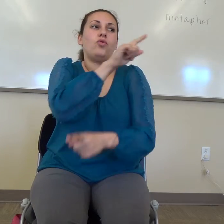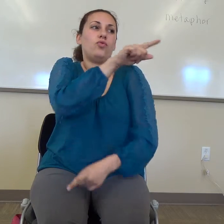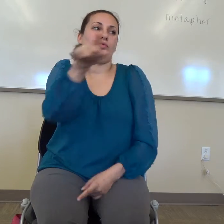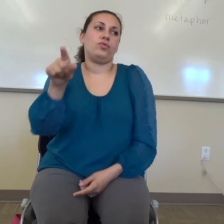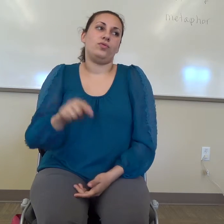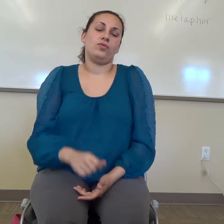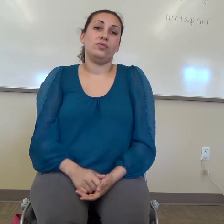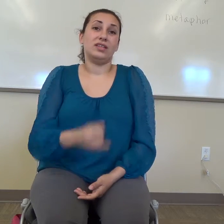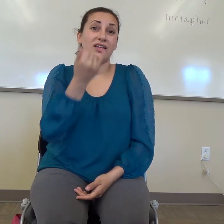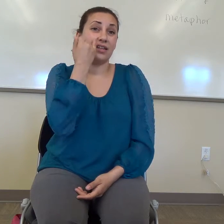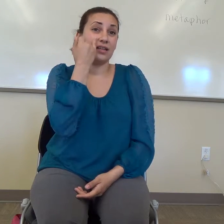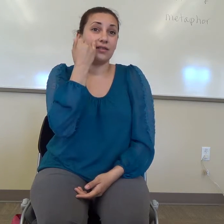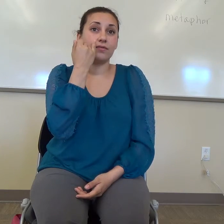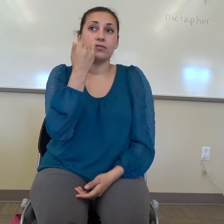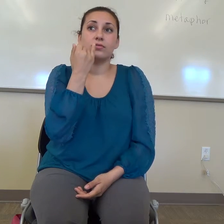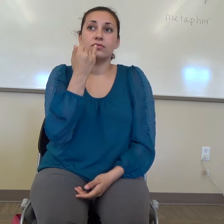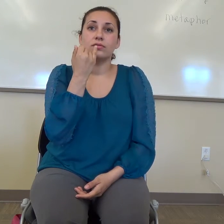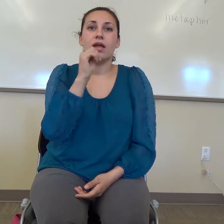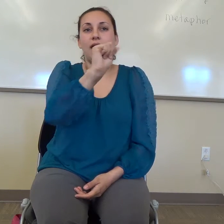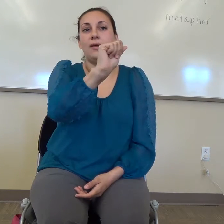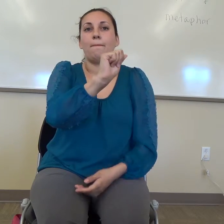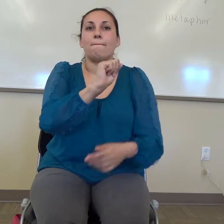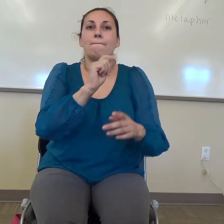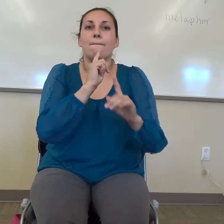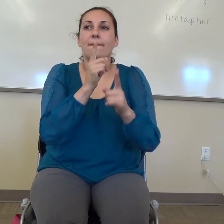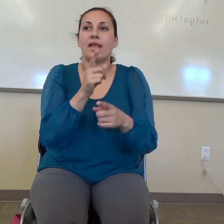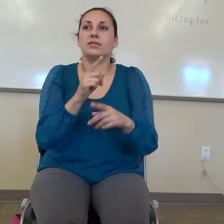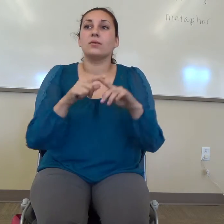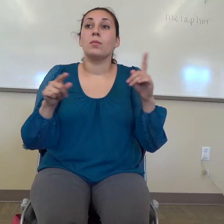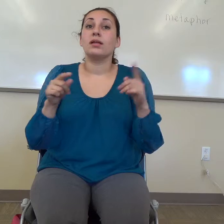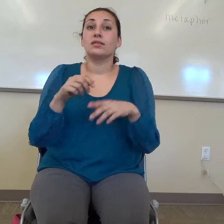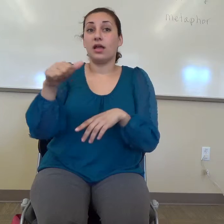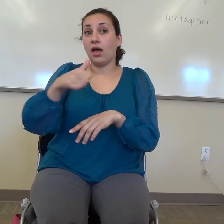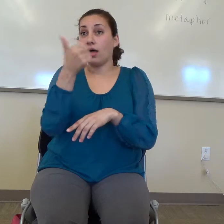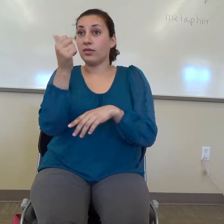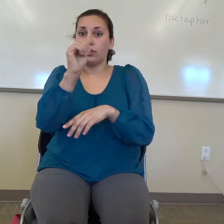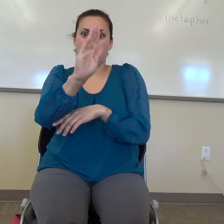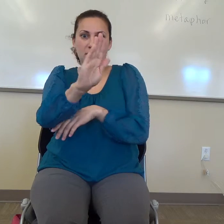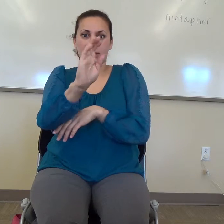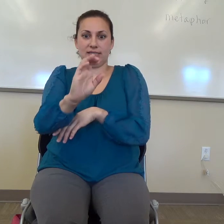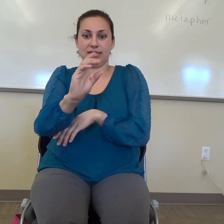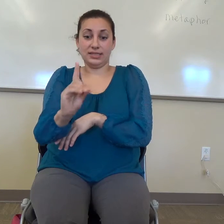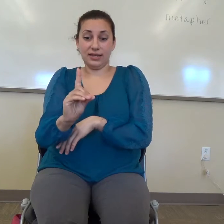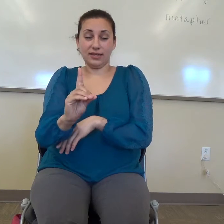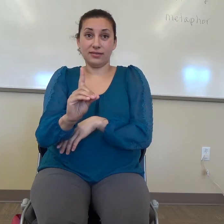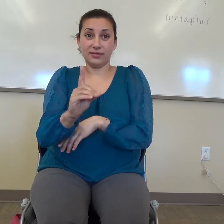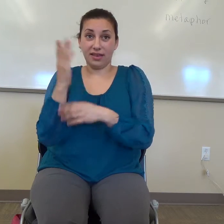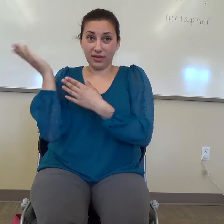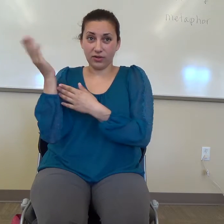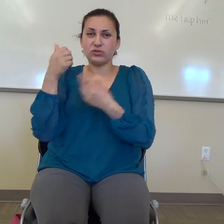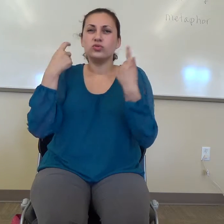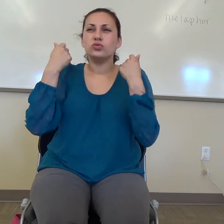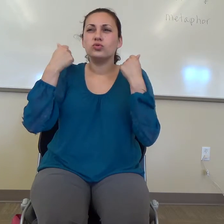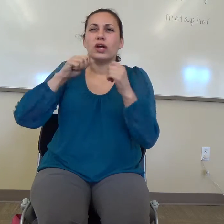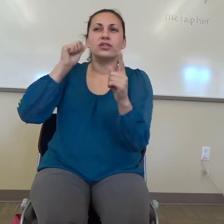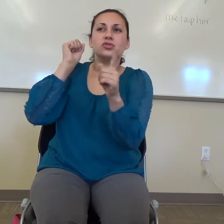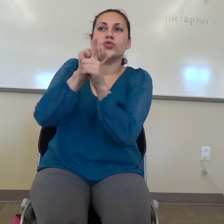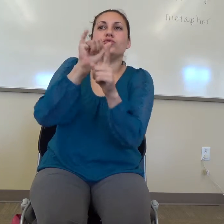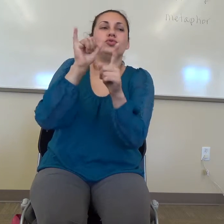reading and thinking about what this sentence really says. So again, don't approach this as, oh good, here's one of these vocabulary clues,